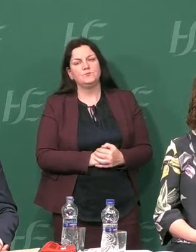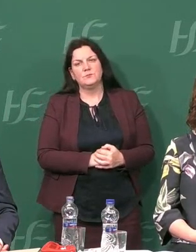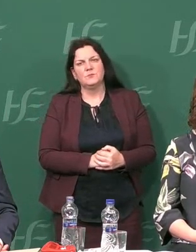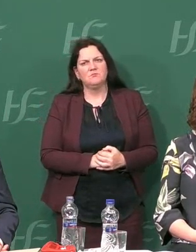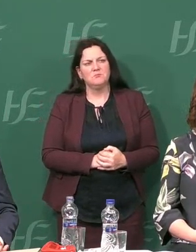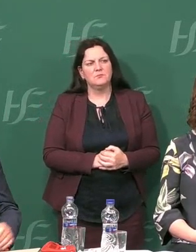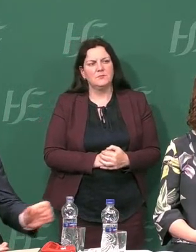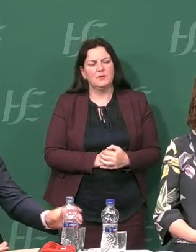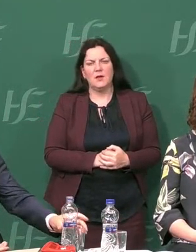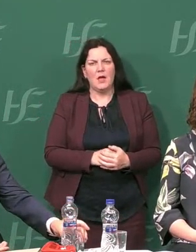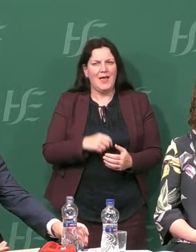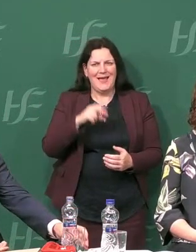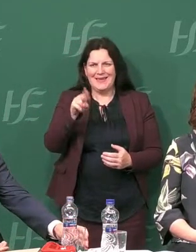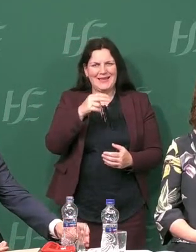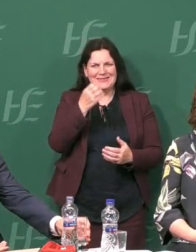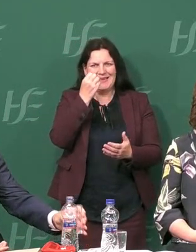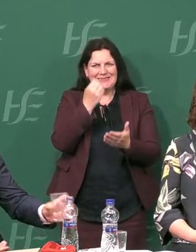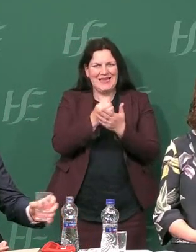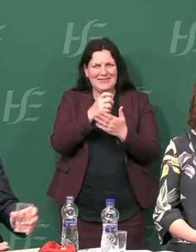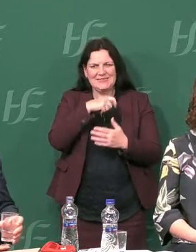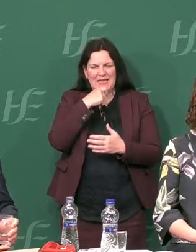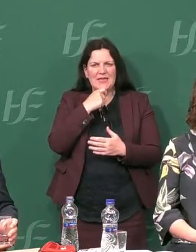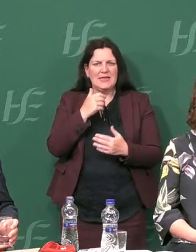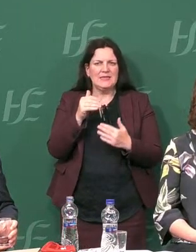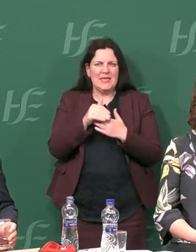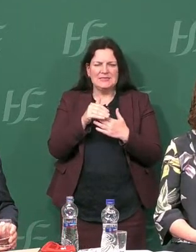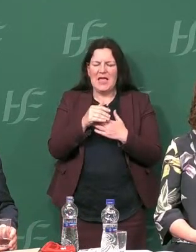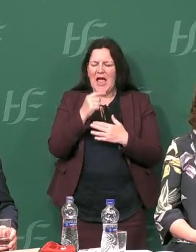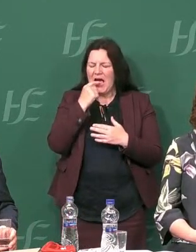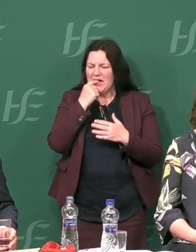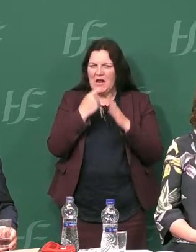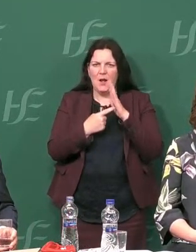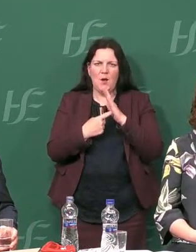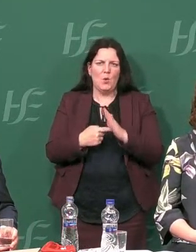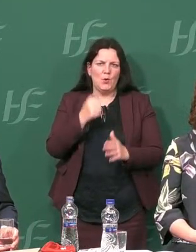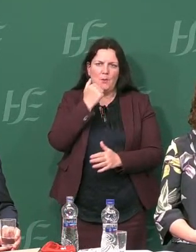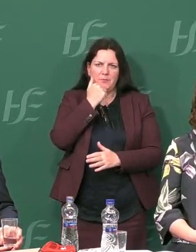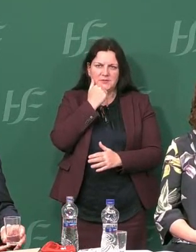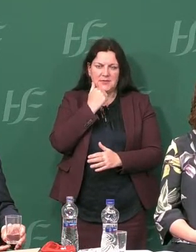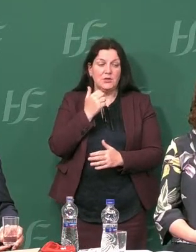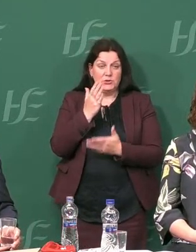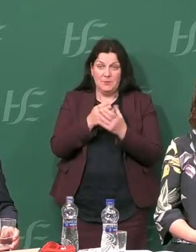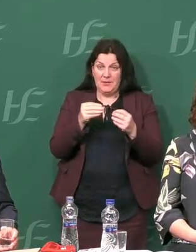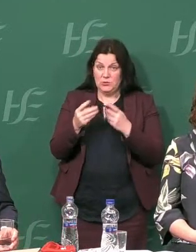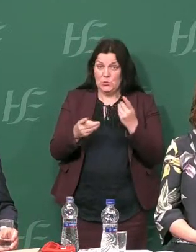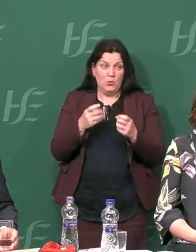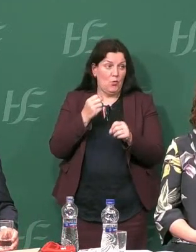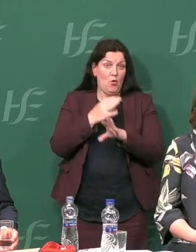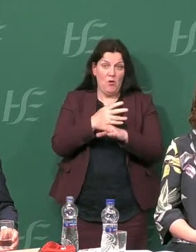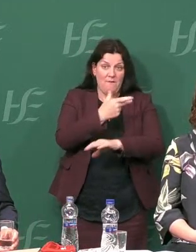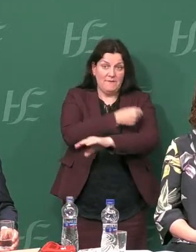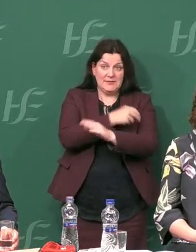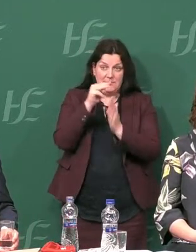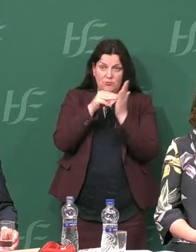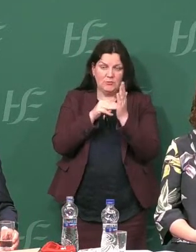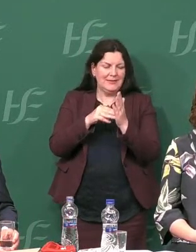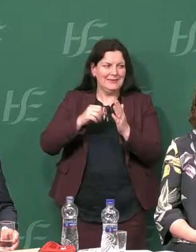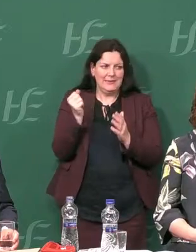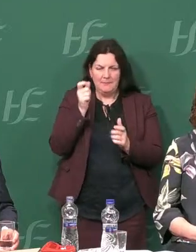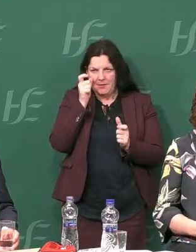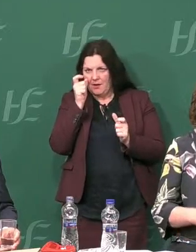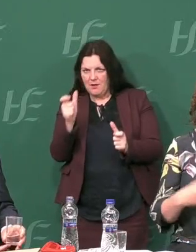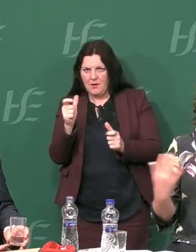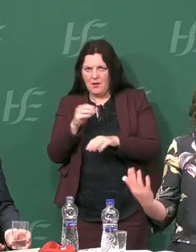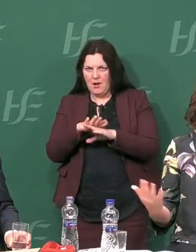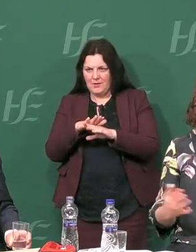I wouldn't be able to put an exact figure on it now, but yes, very, very low numbers. I mean, this is something that we would do with all our vaccine programs. We keep a very close eye on